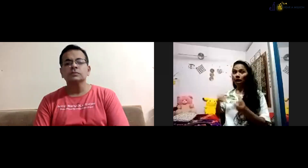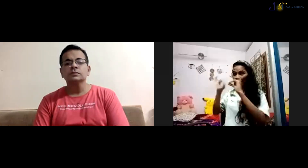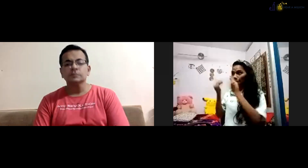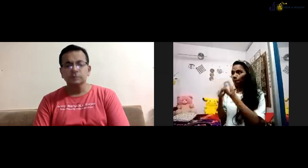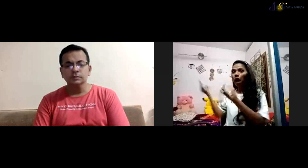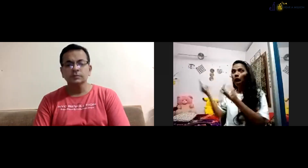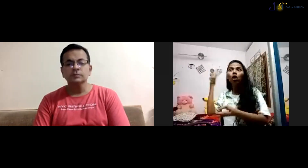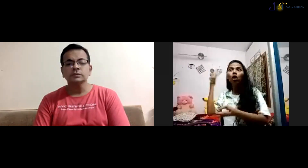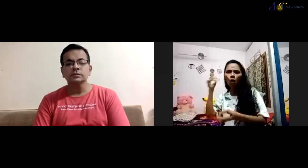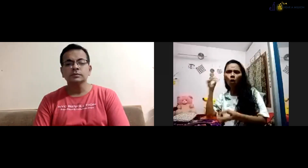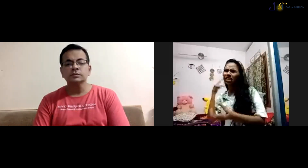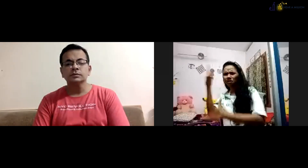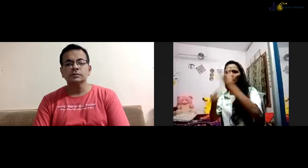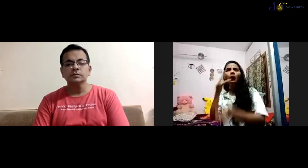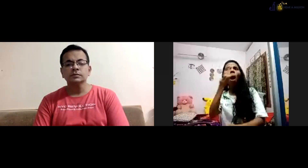see,